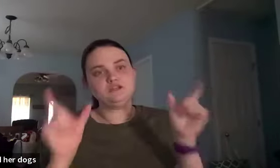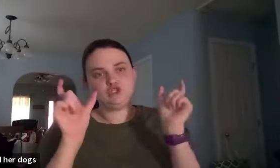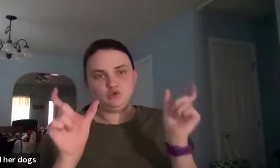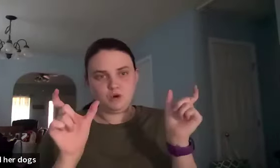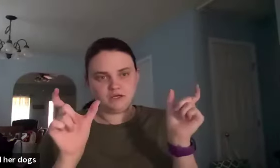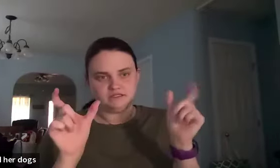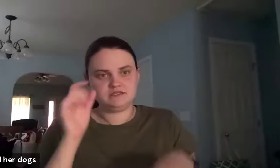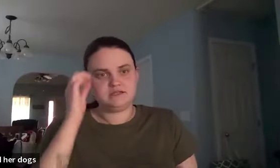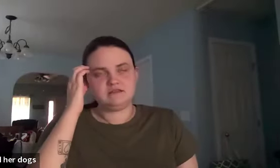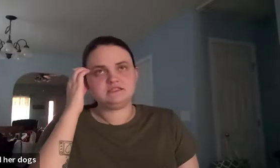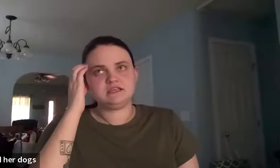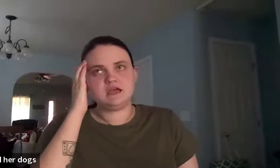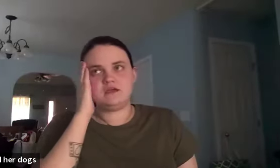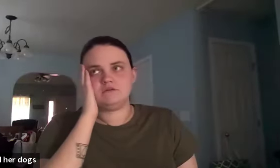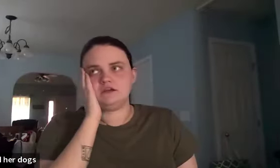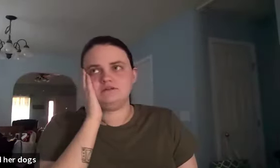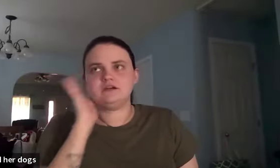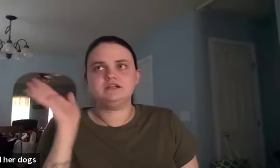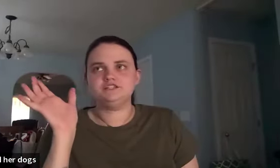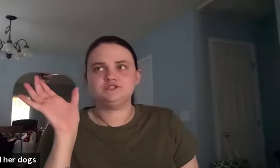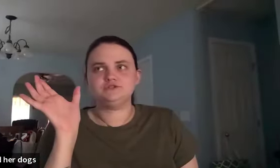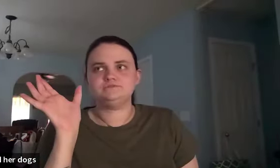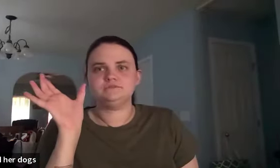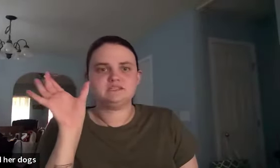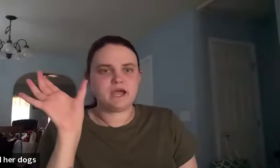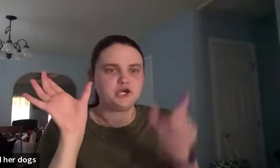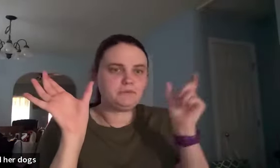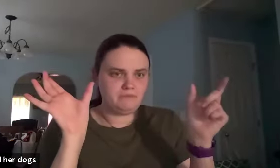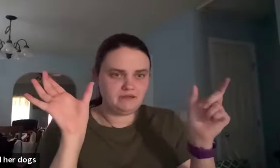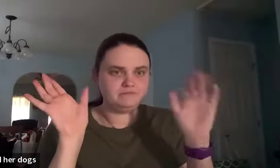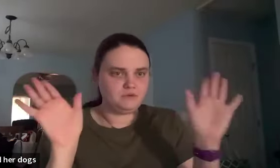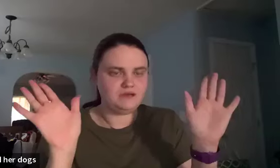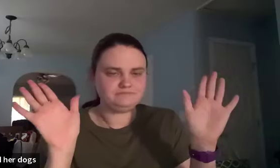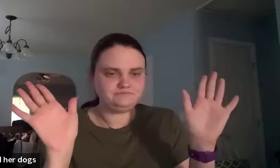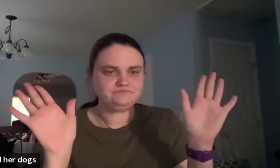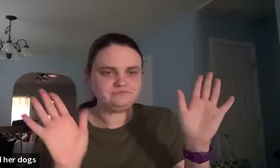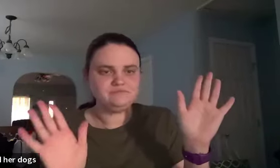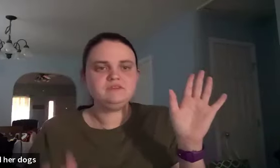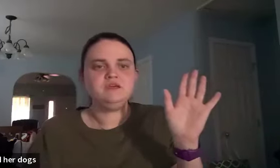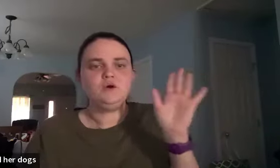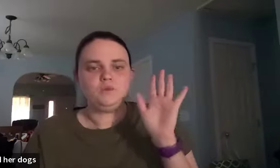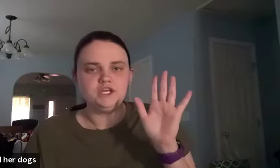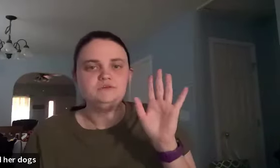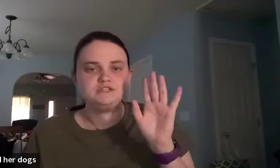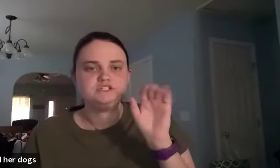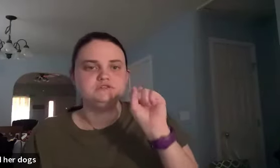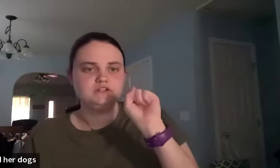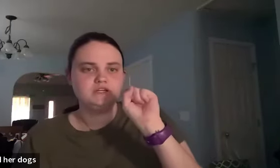spelling two words, let's say we're gonna do Spider-Man, okay? What you would do is you literally